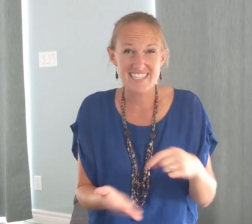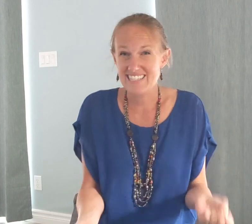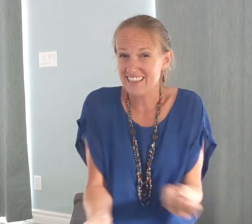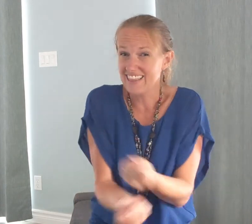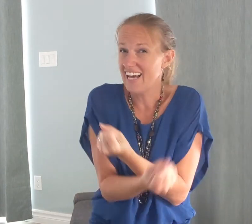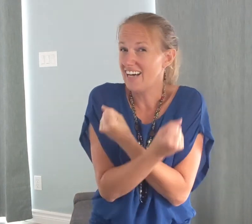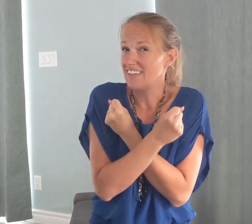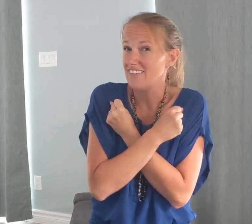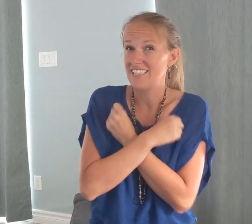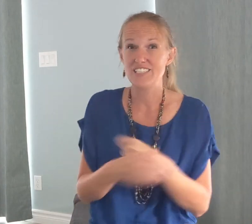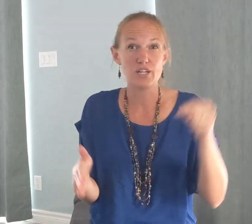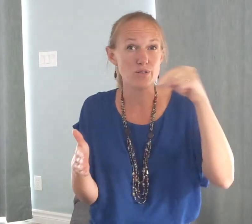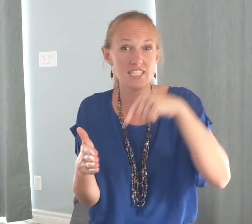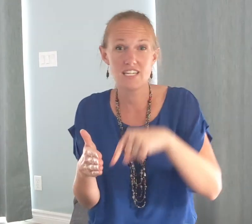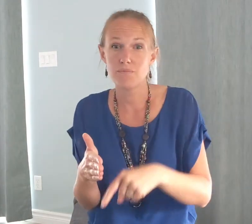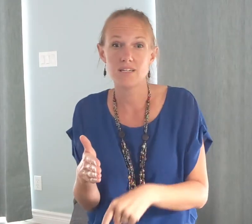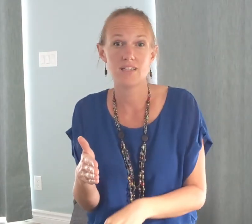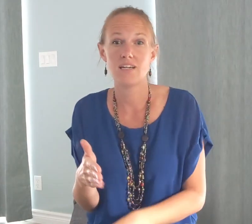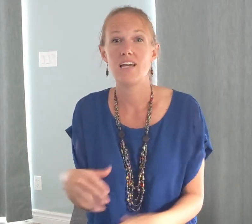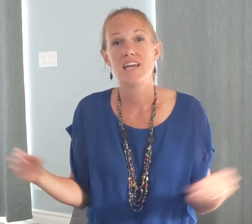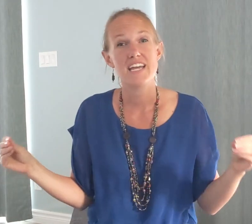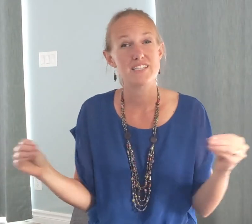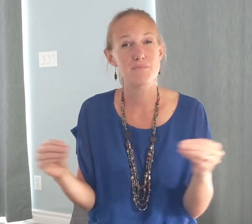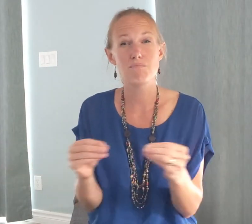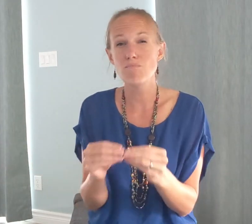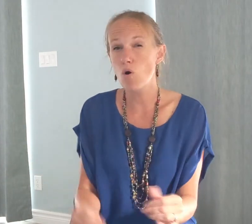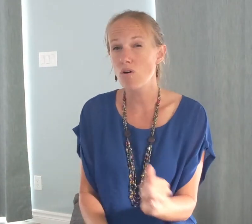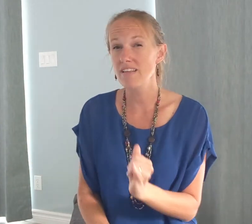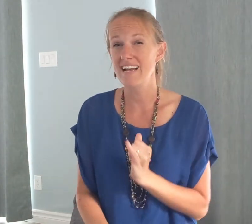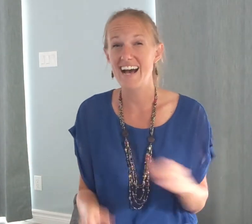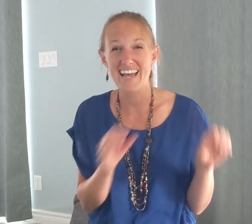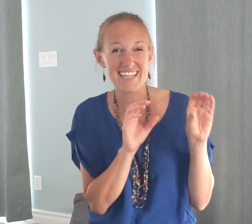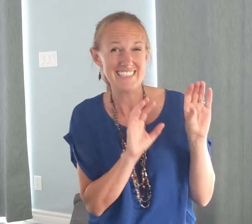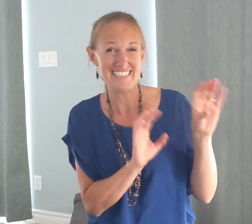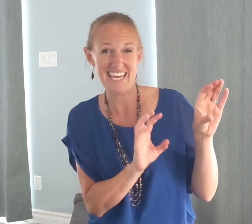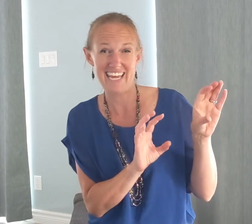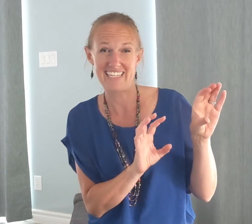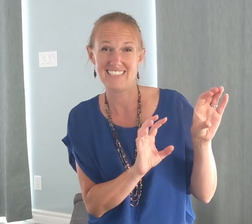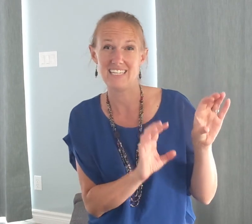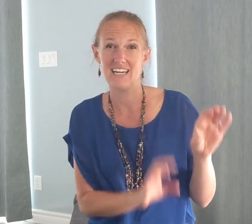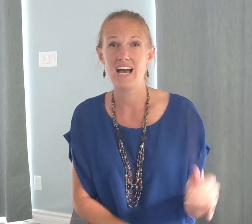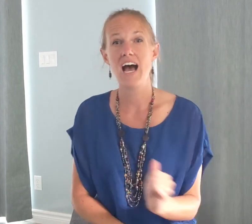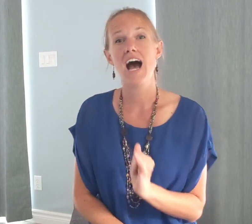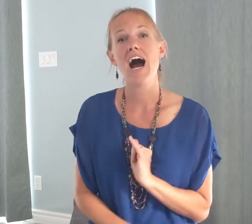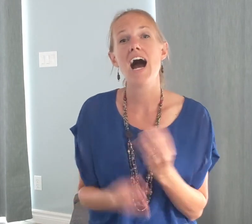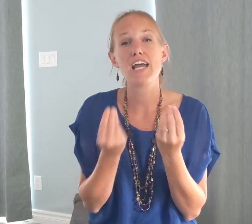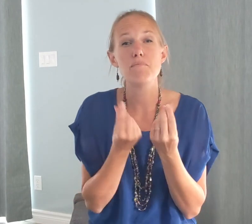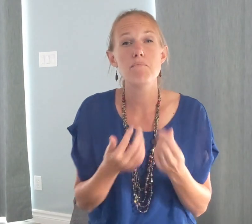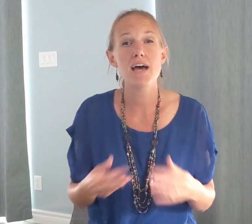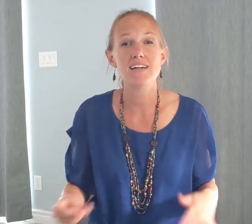This love is so deep, it's more than I can stand. I